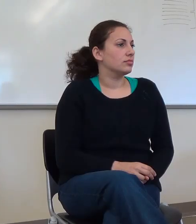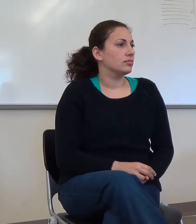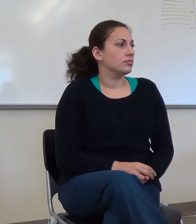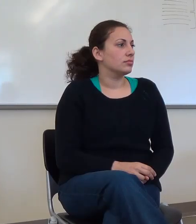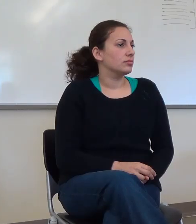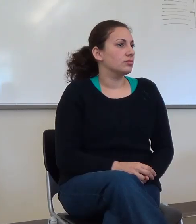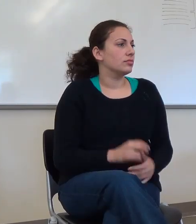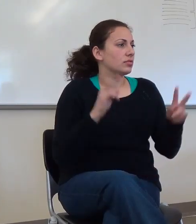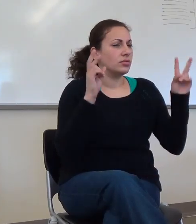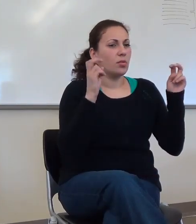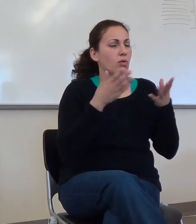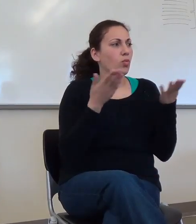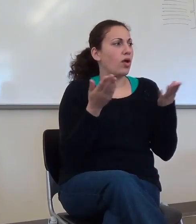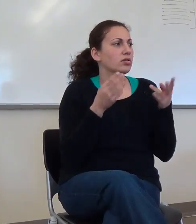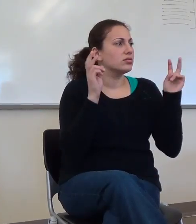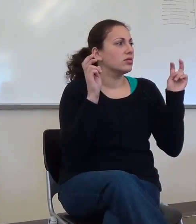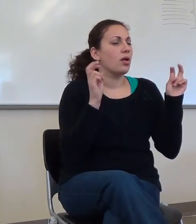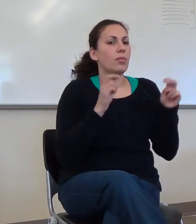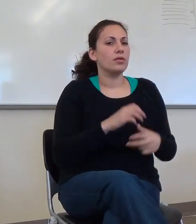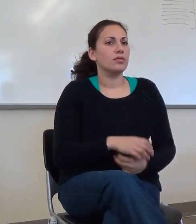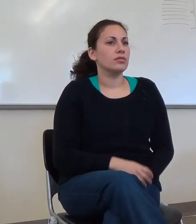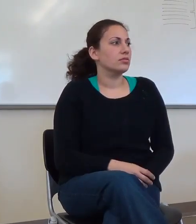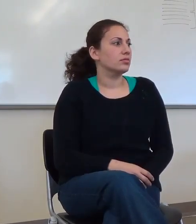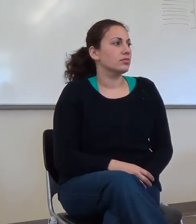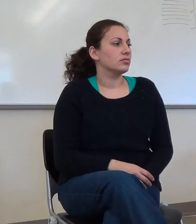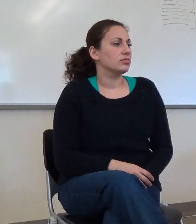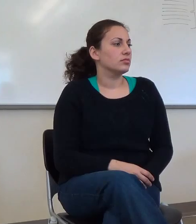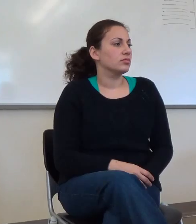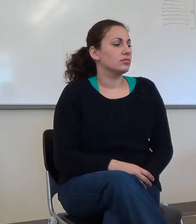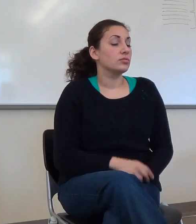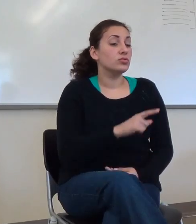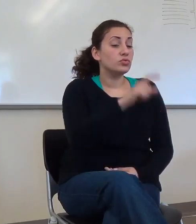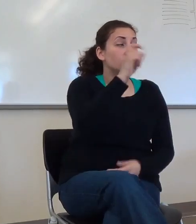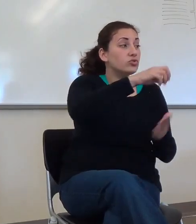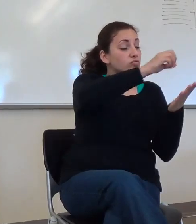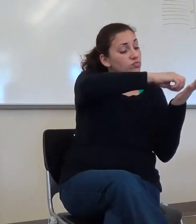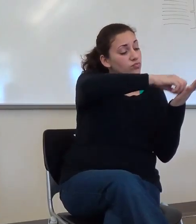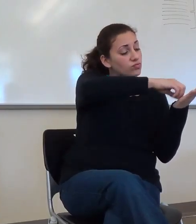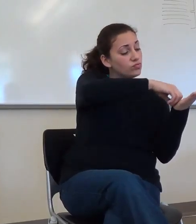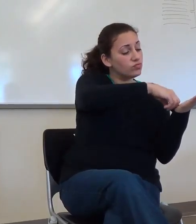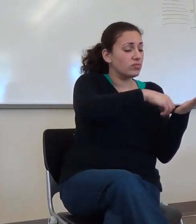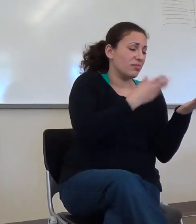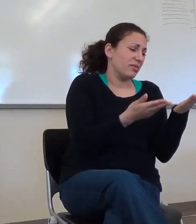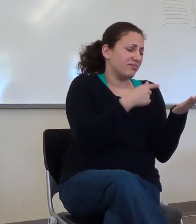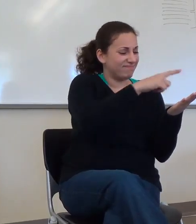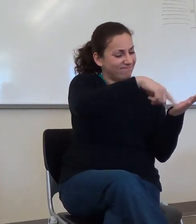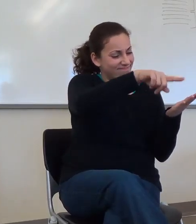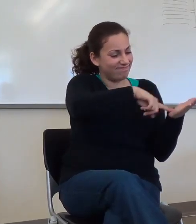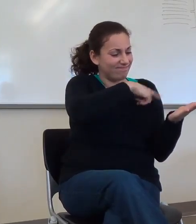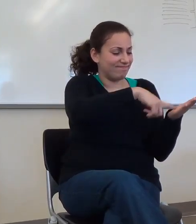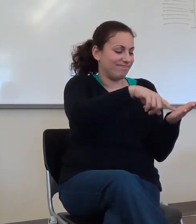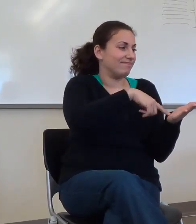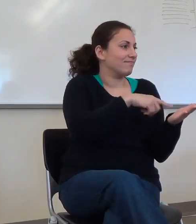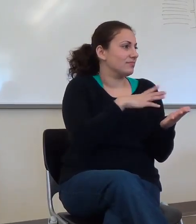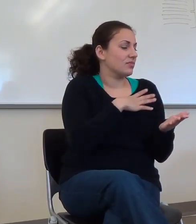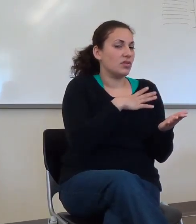again, make notes. They may not be what you end up. You may cross some of them out, like up here. We're gonna, we're not gonna